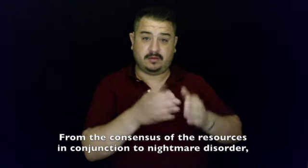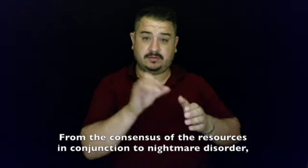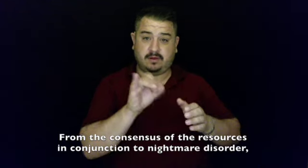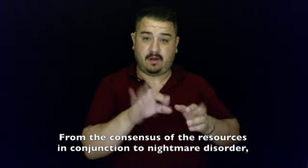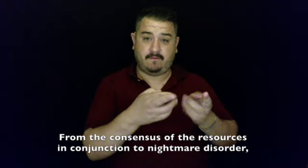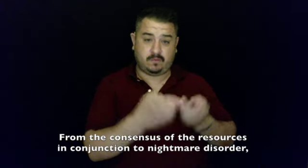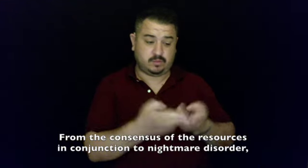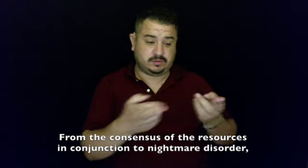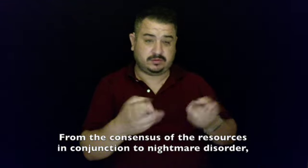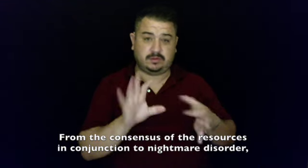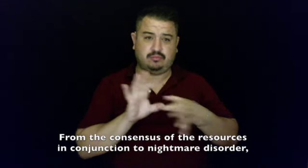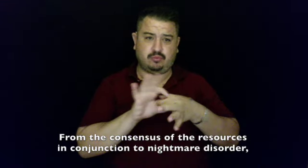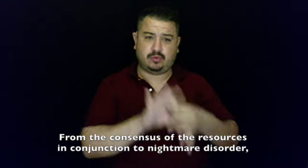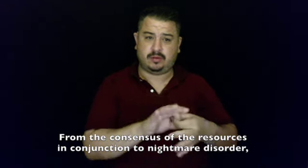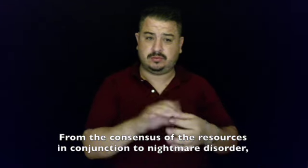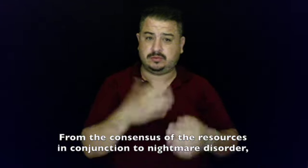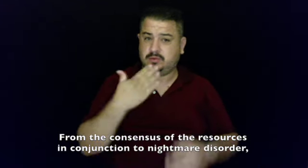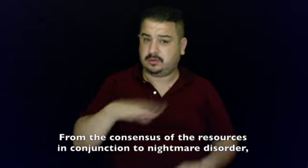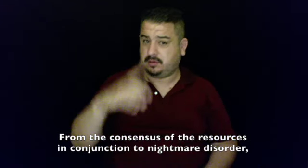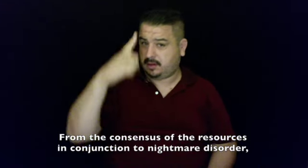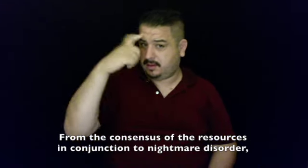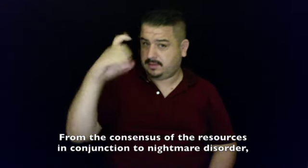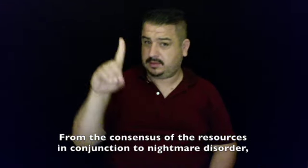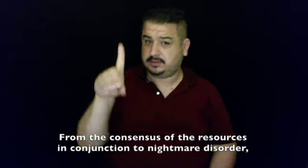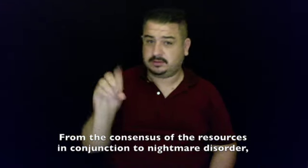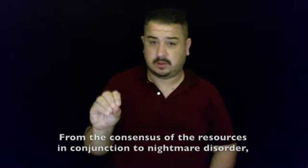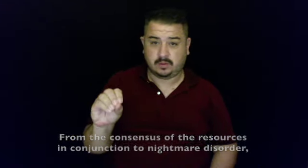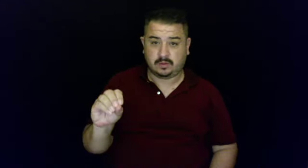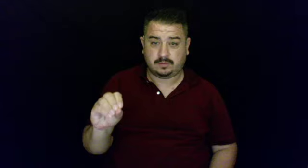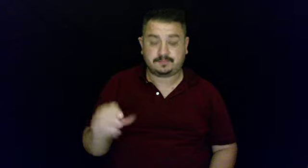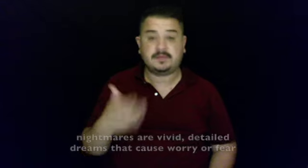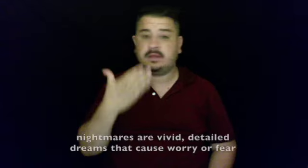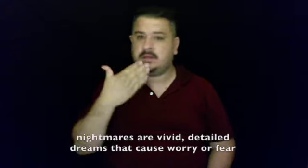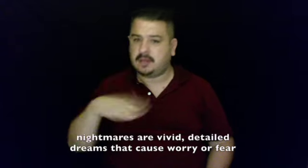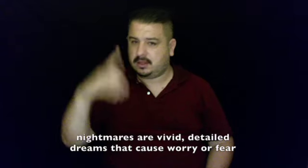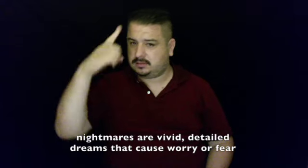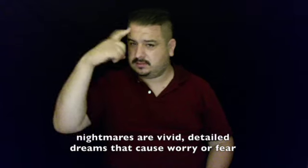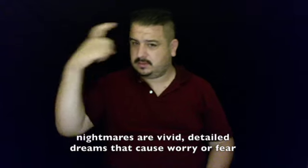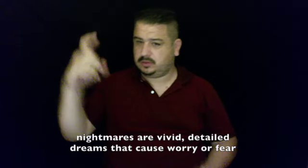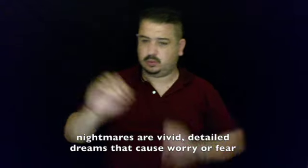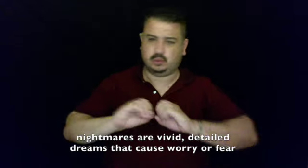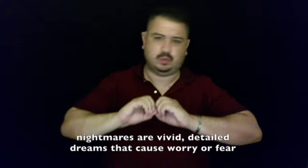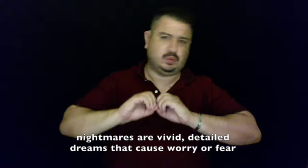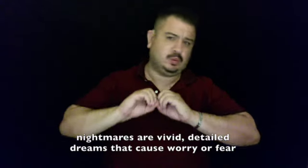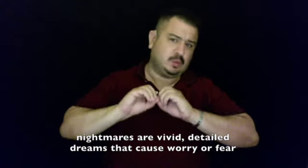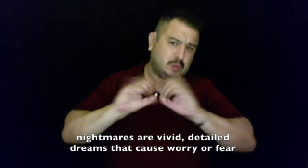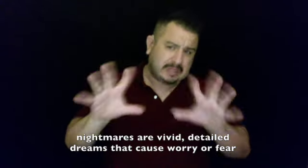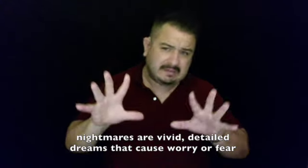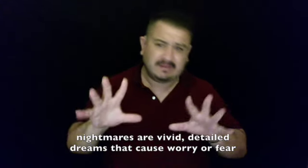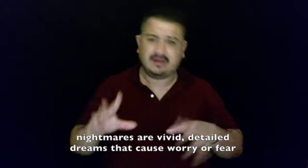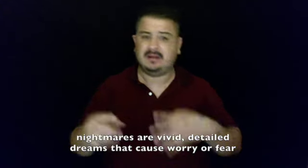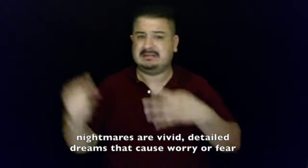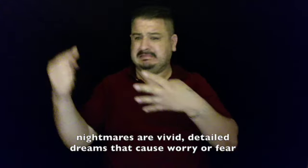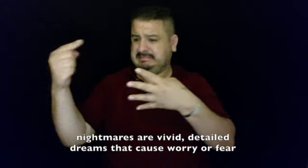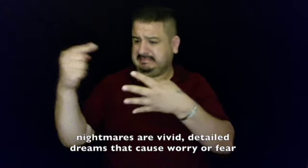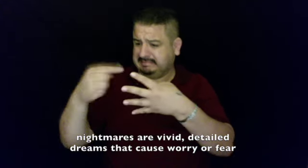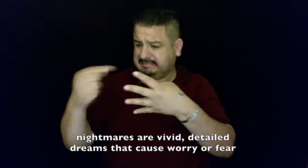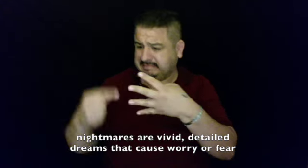From the consensus of the resources in conjunction to nightmare disorder, nightmares are vivid, detailed dreams that cause worry